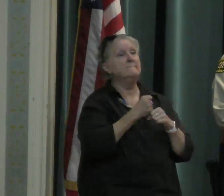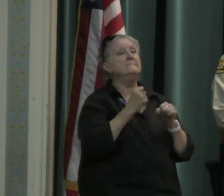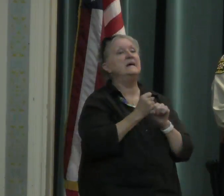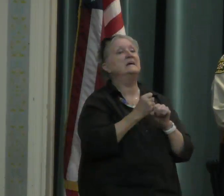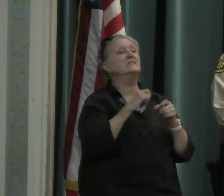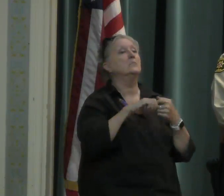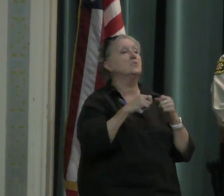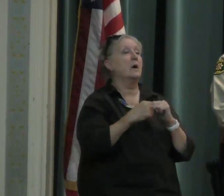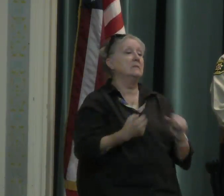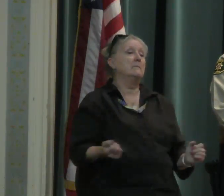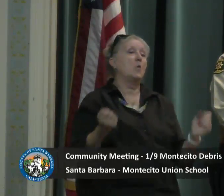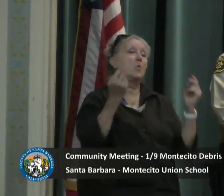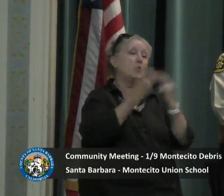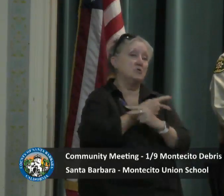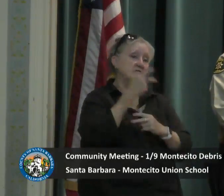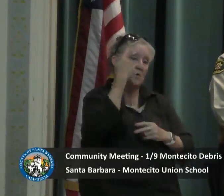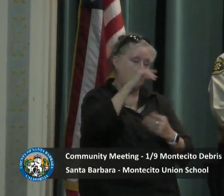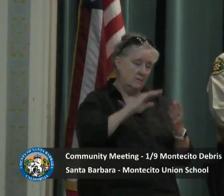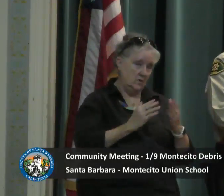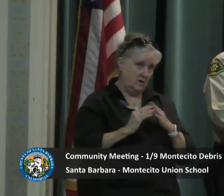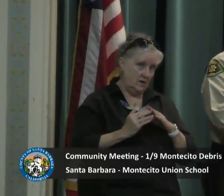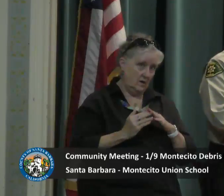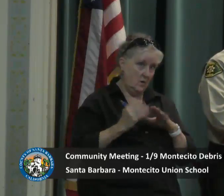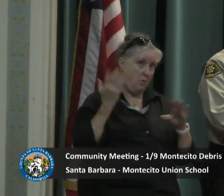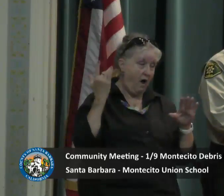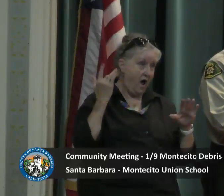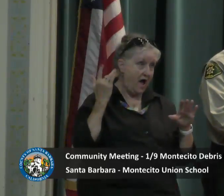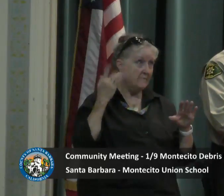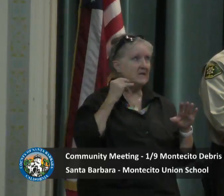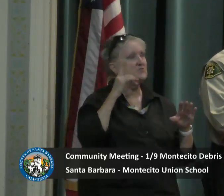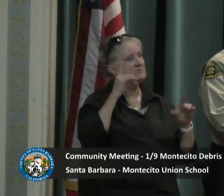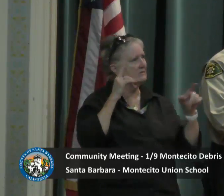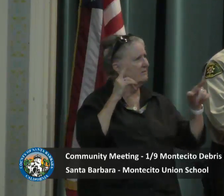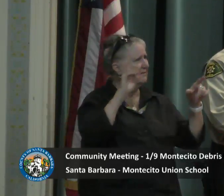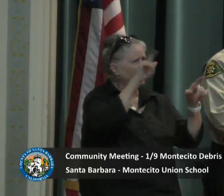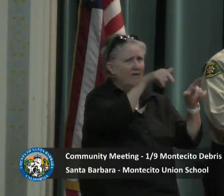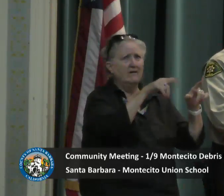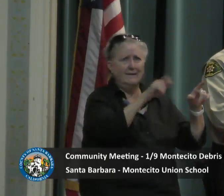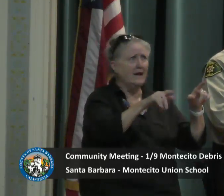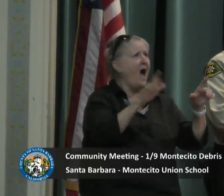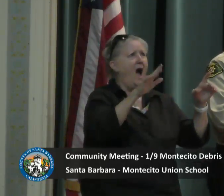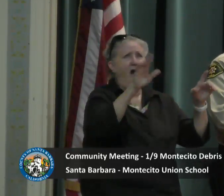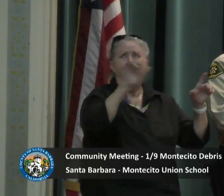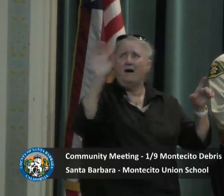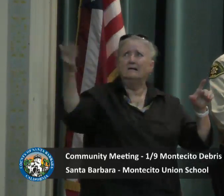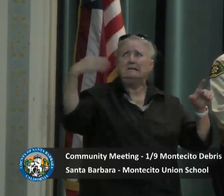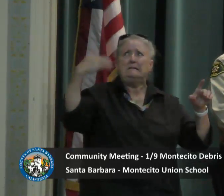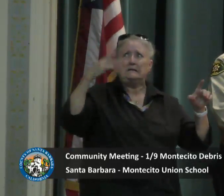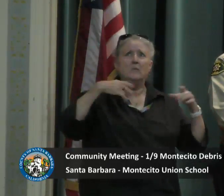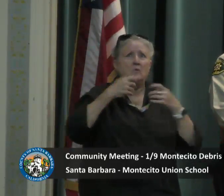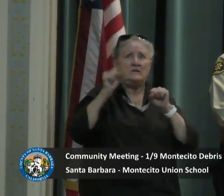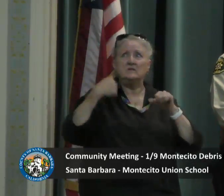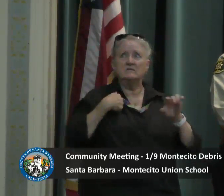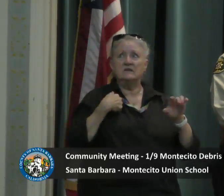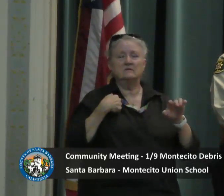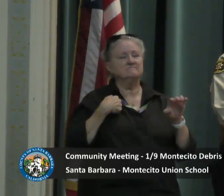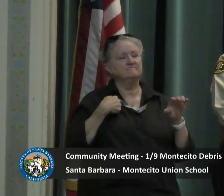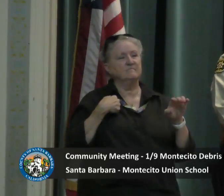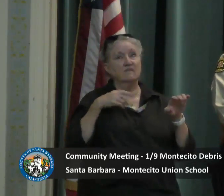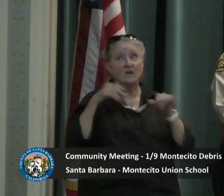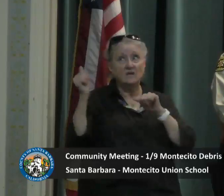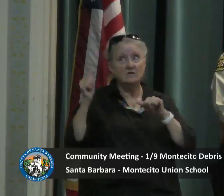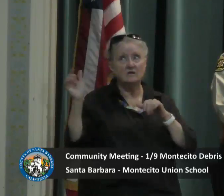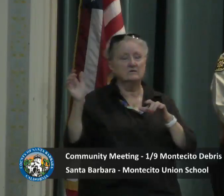the problem in the community because you may subsequently need to be rescued or evacuated on an emergency